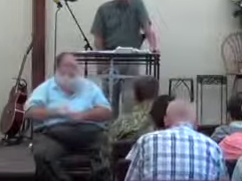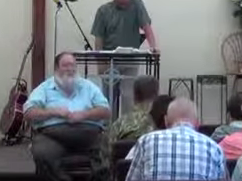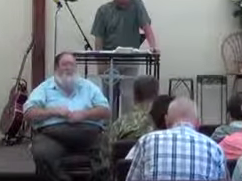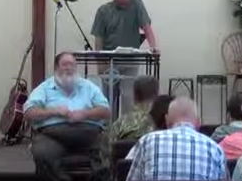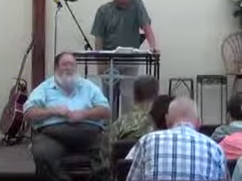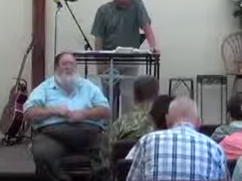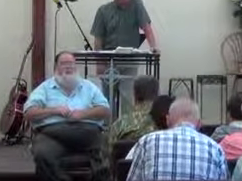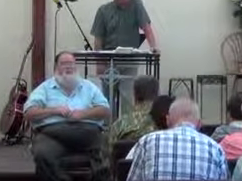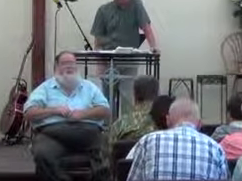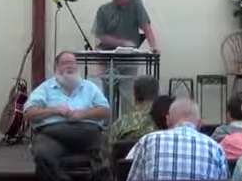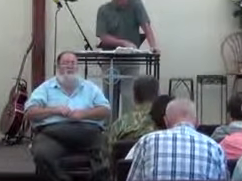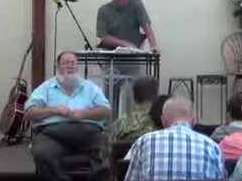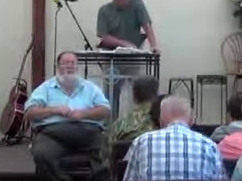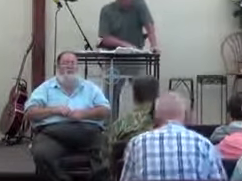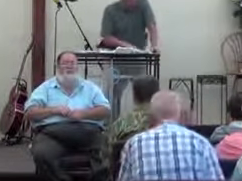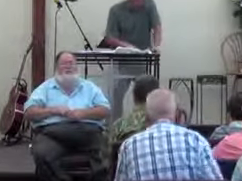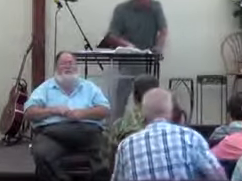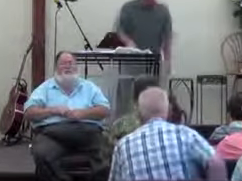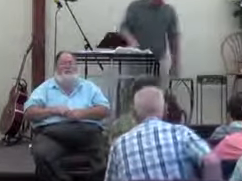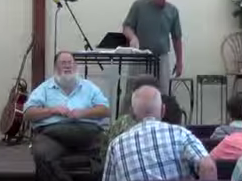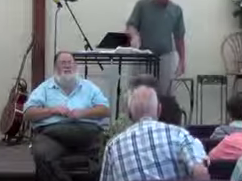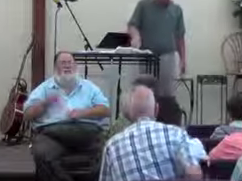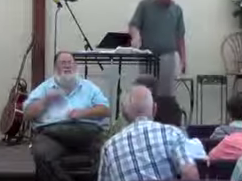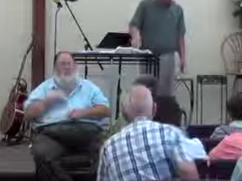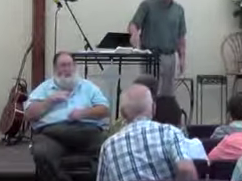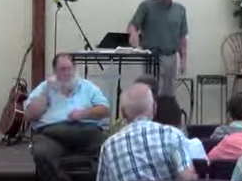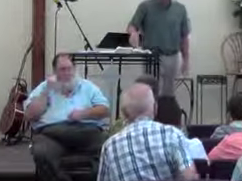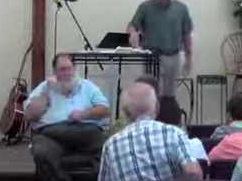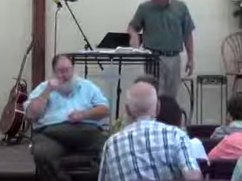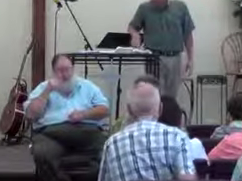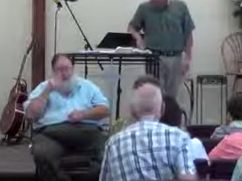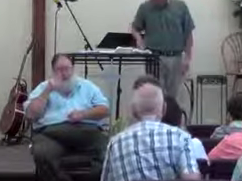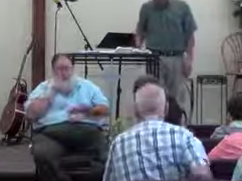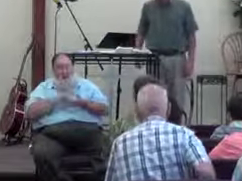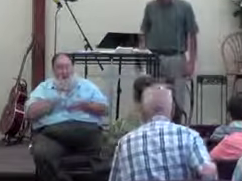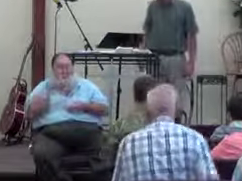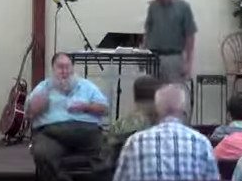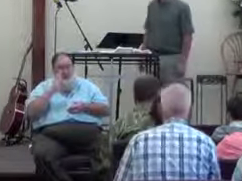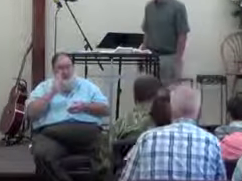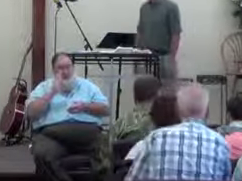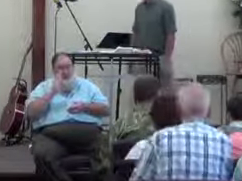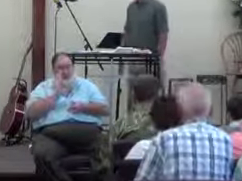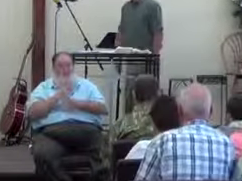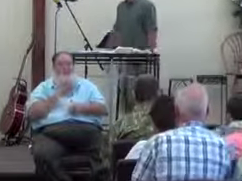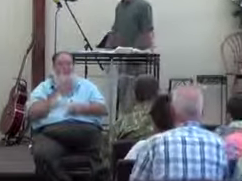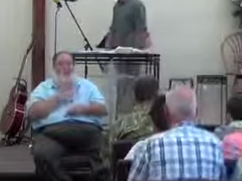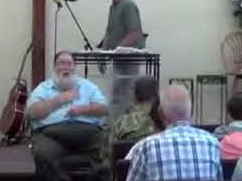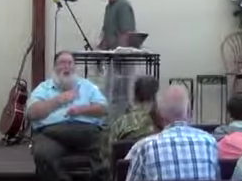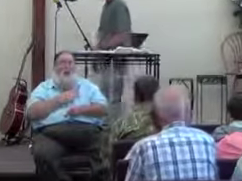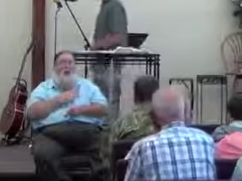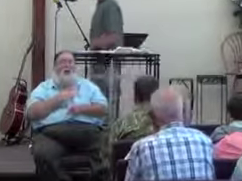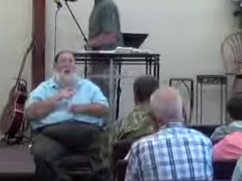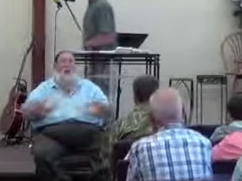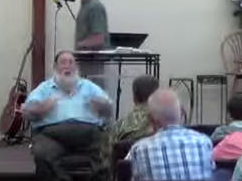life in his hand. Do we realize today that God holds our very life in his